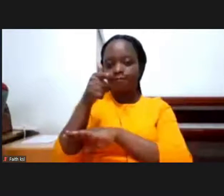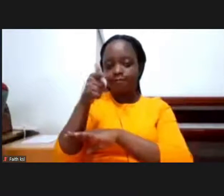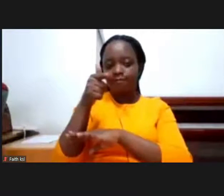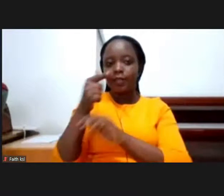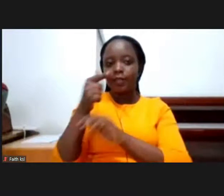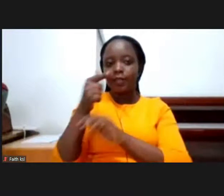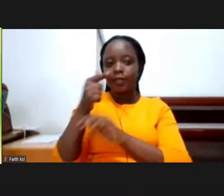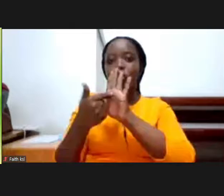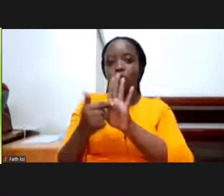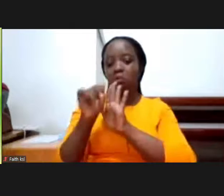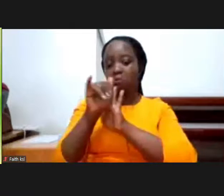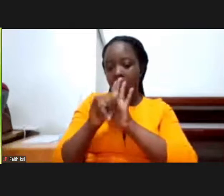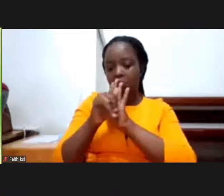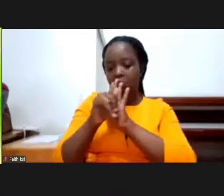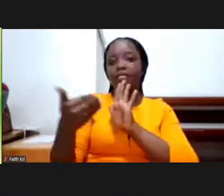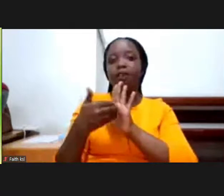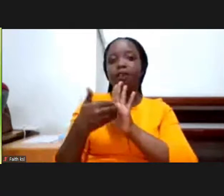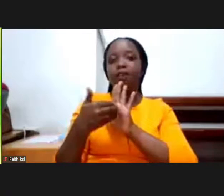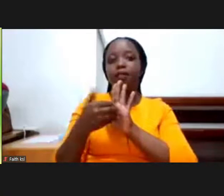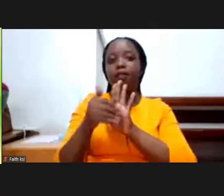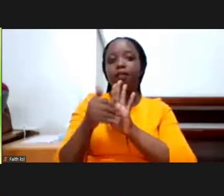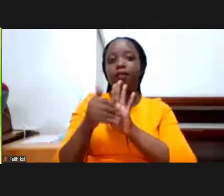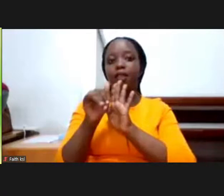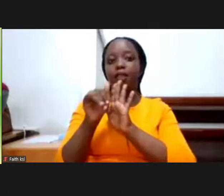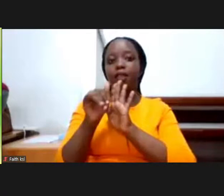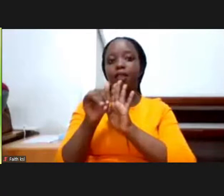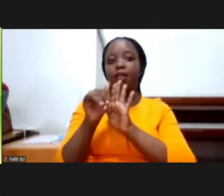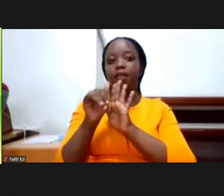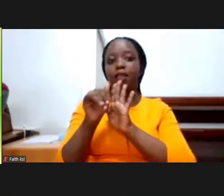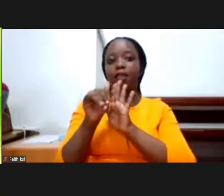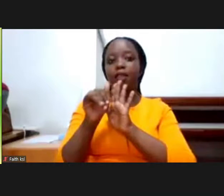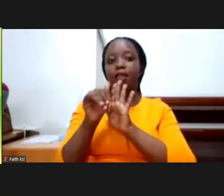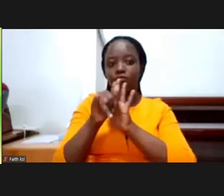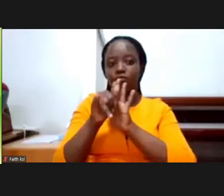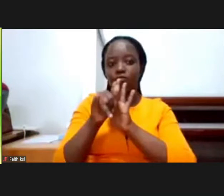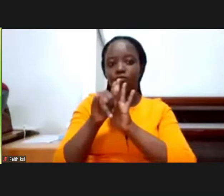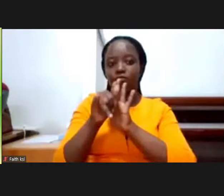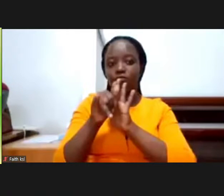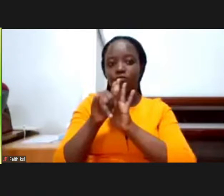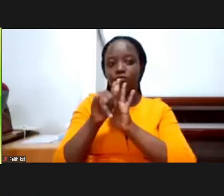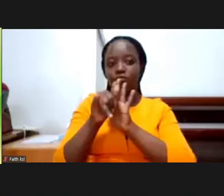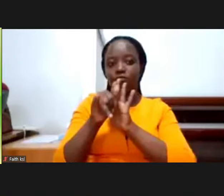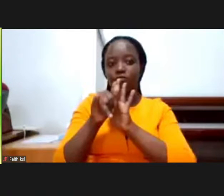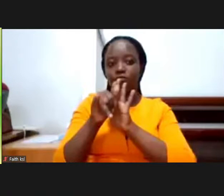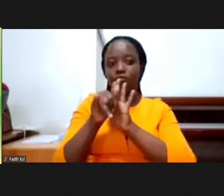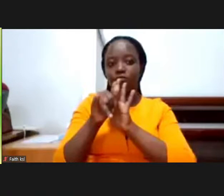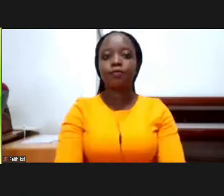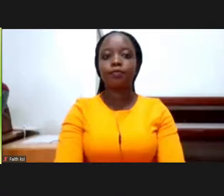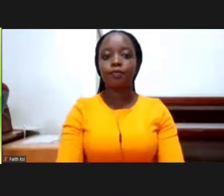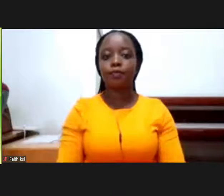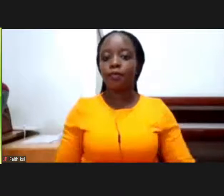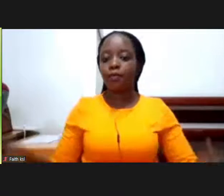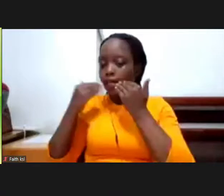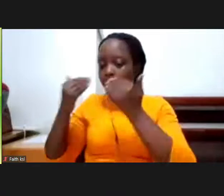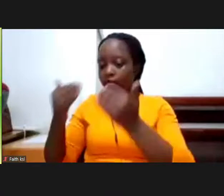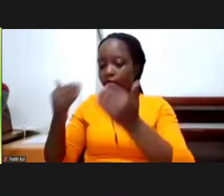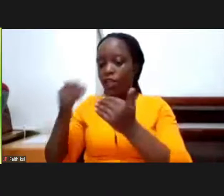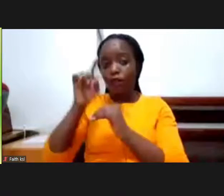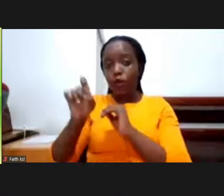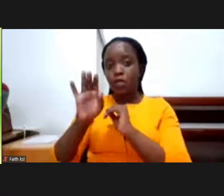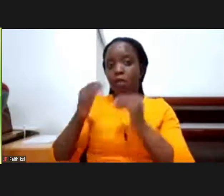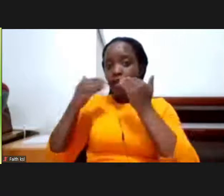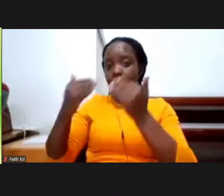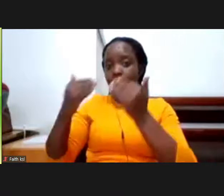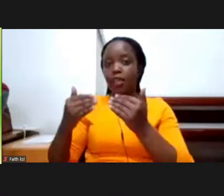Thank you. Thank you for that. Dan Muli is asking, what is the integration process for